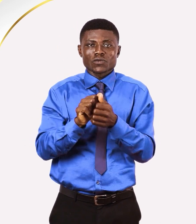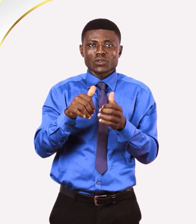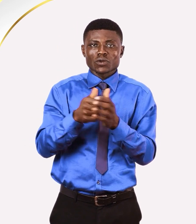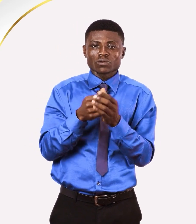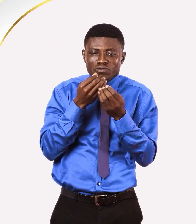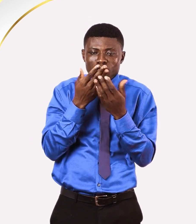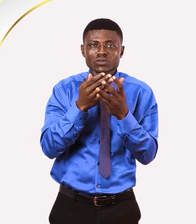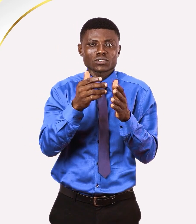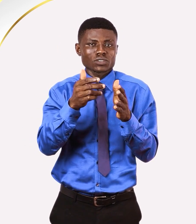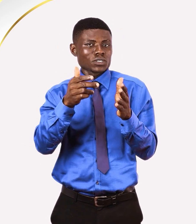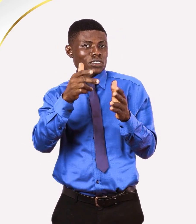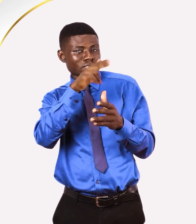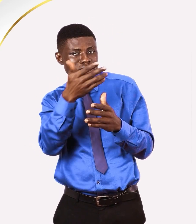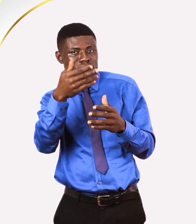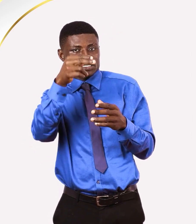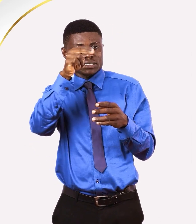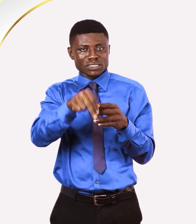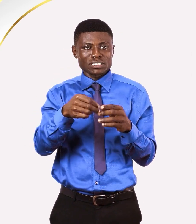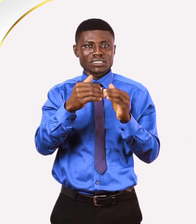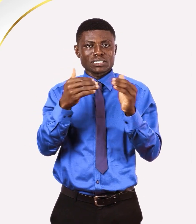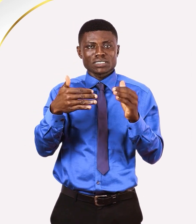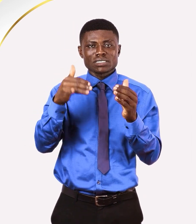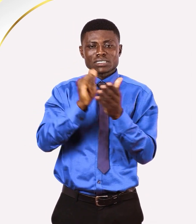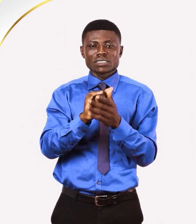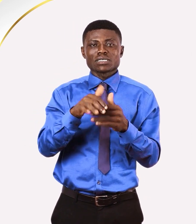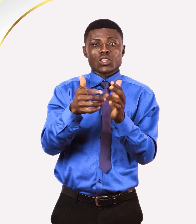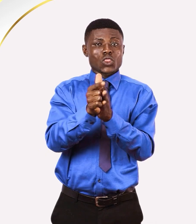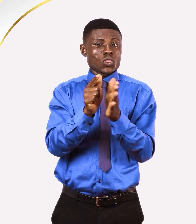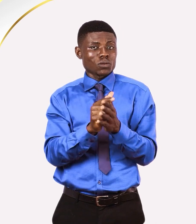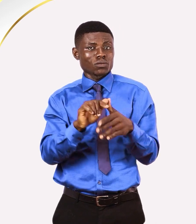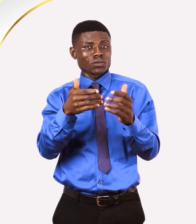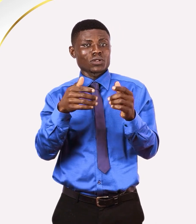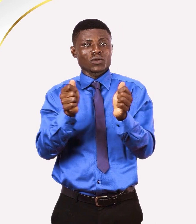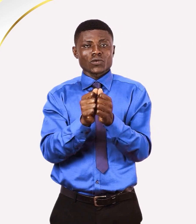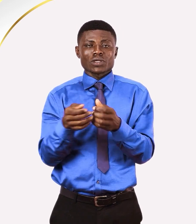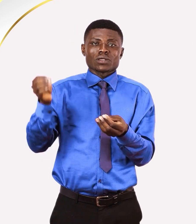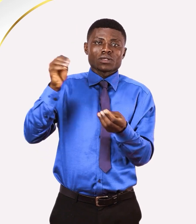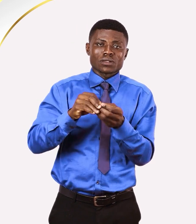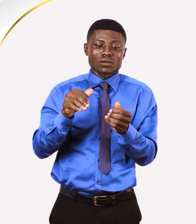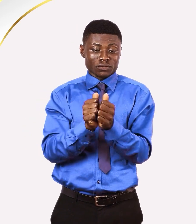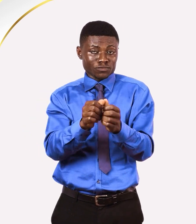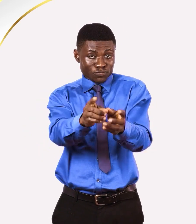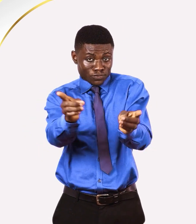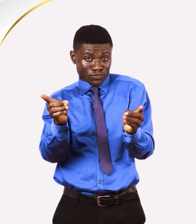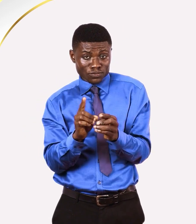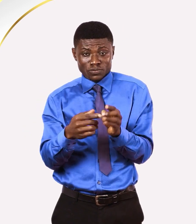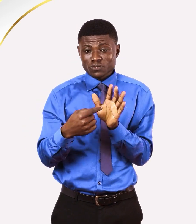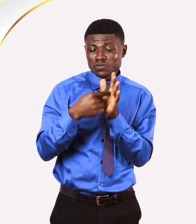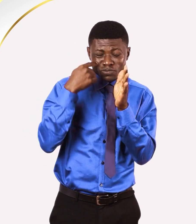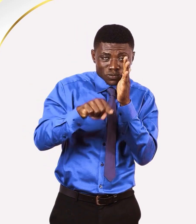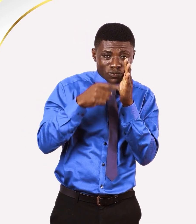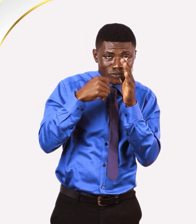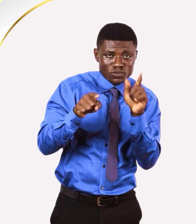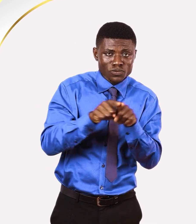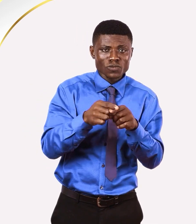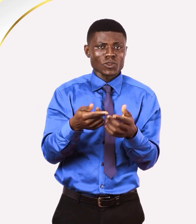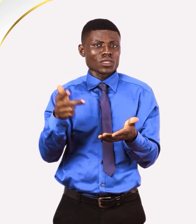the disclosure requirements and standards imposed by law. In addition, the department